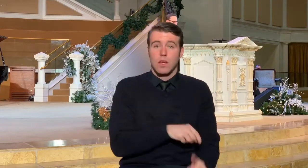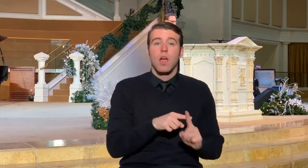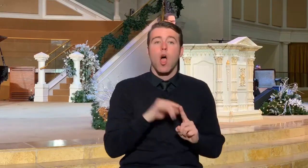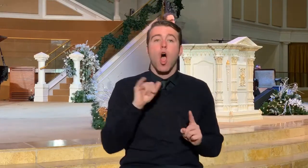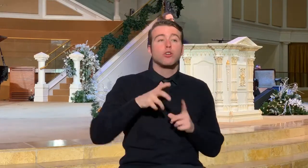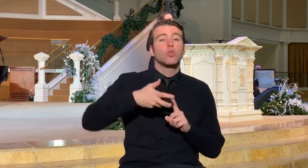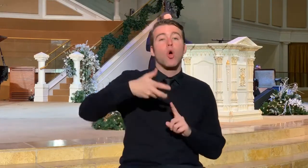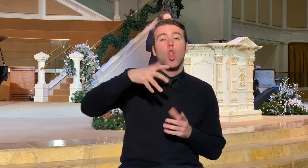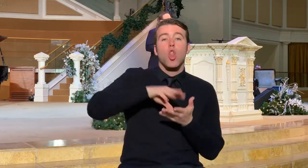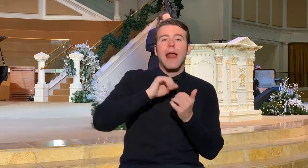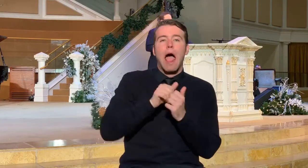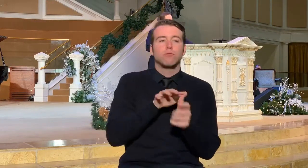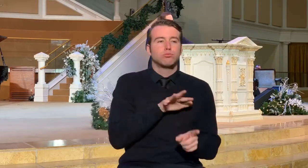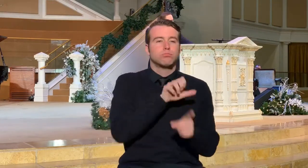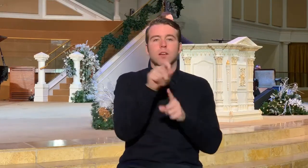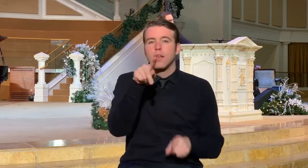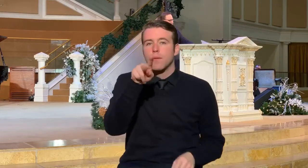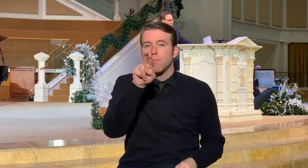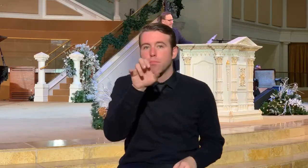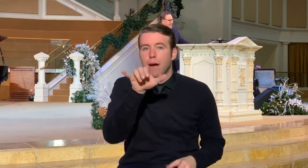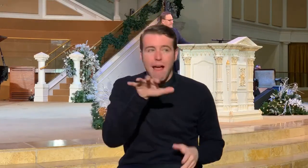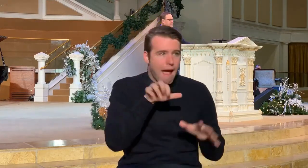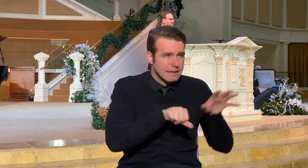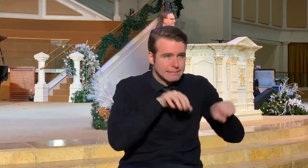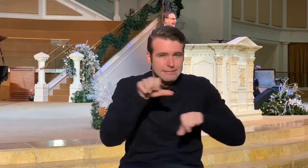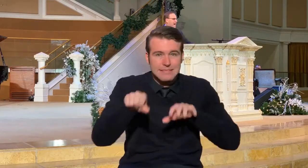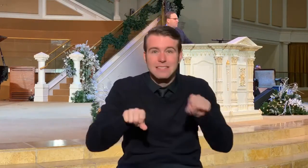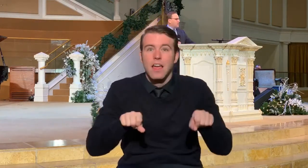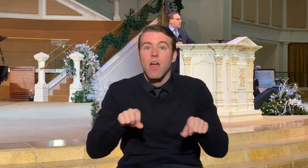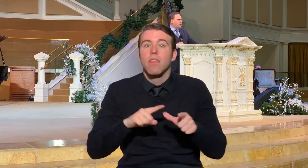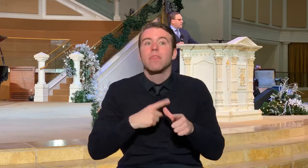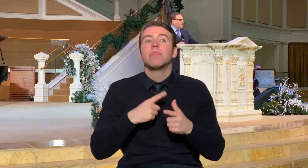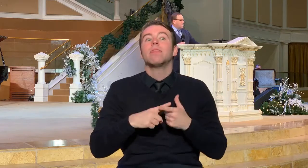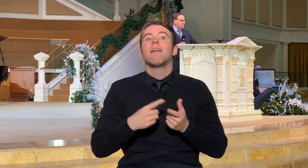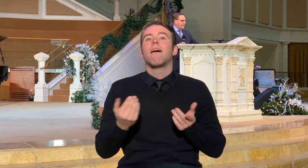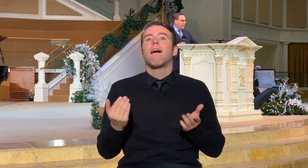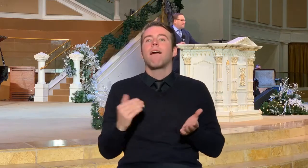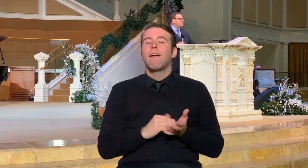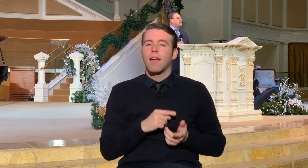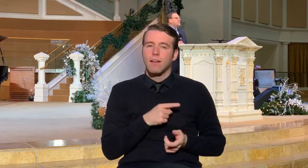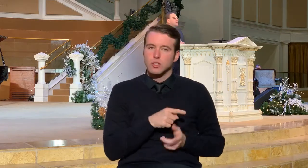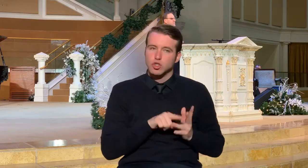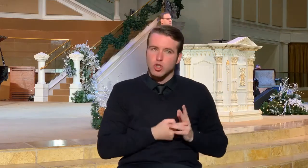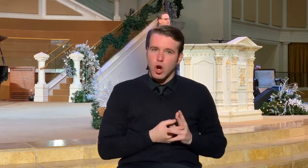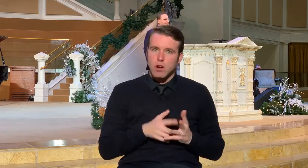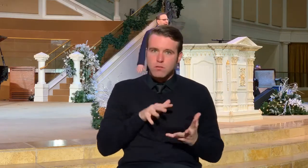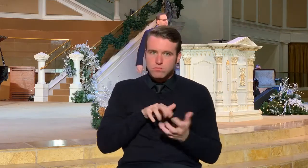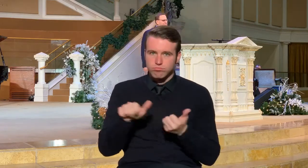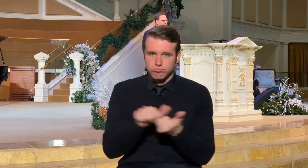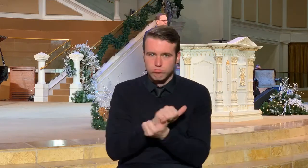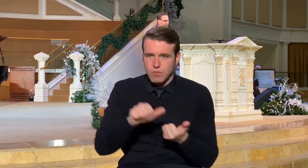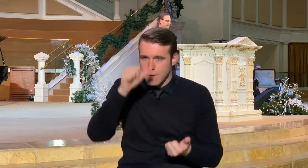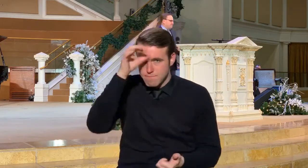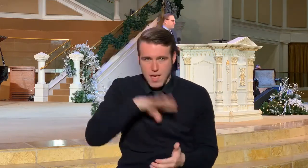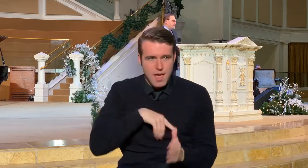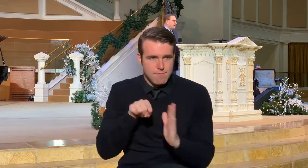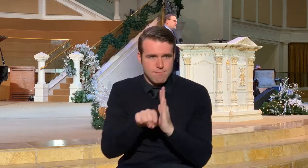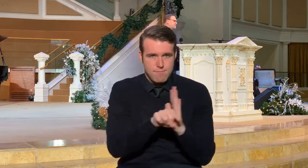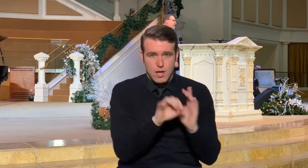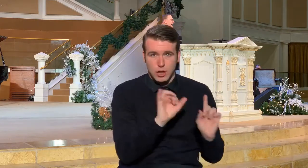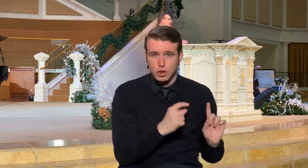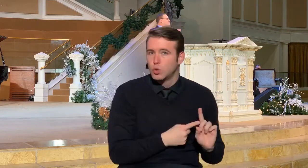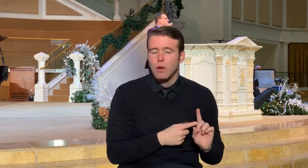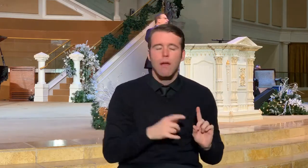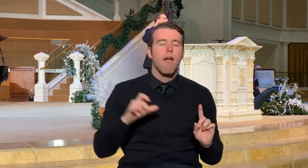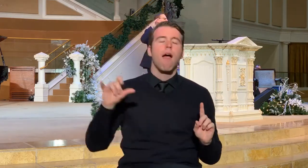to catch the prey. He too began to devour men. The same thing.